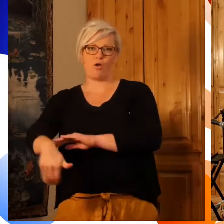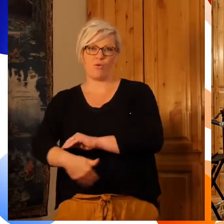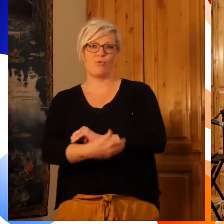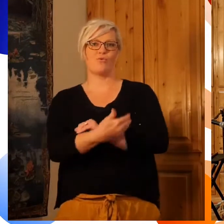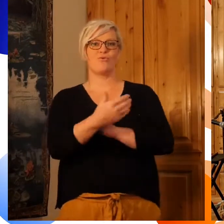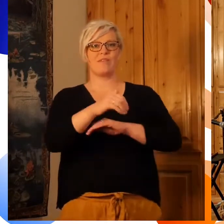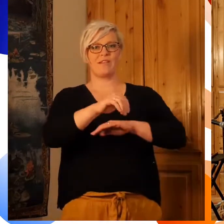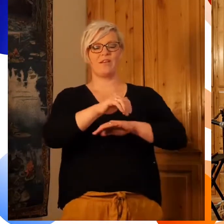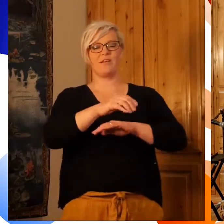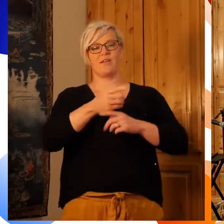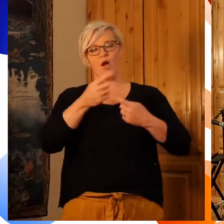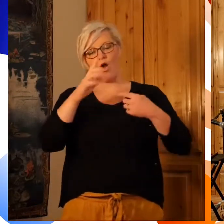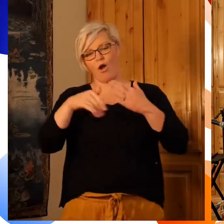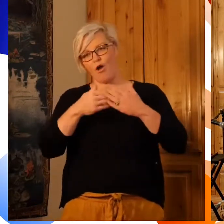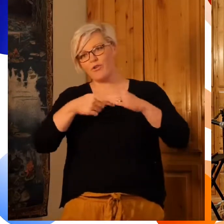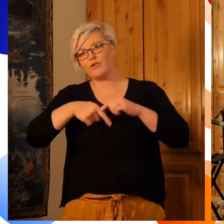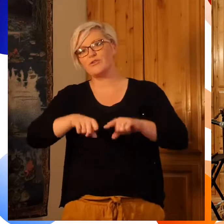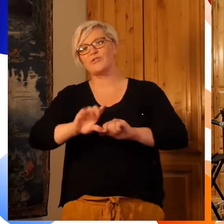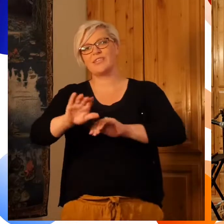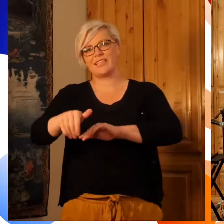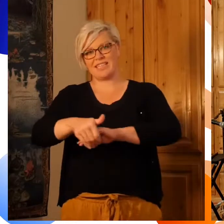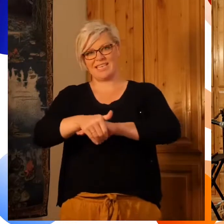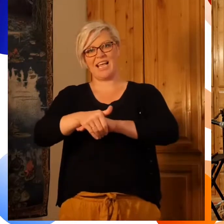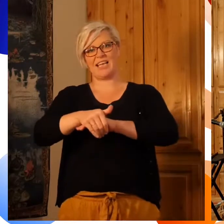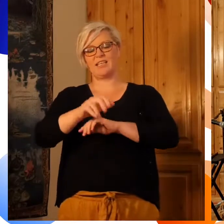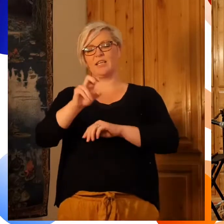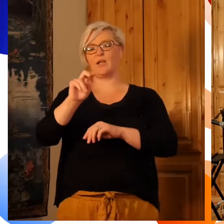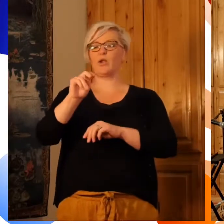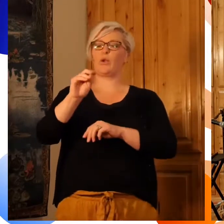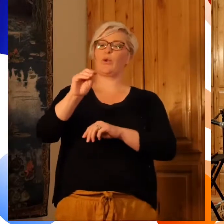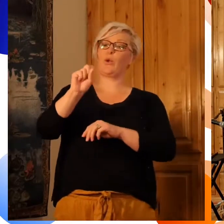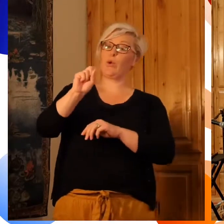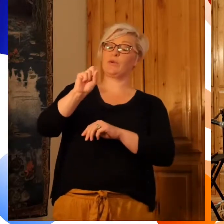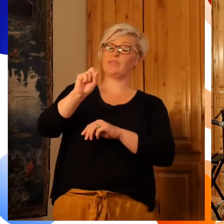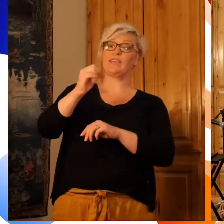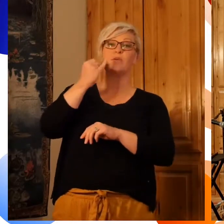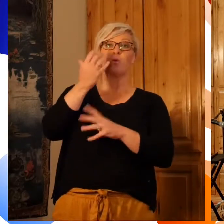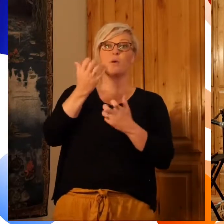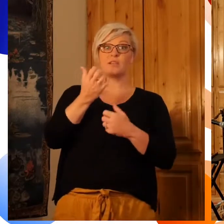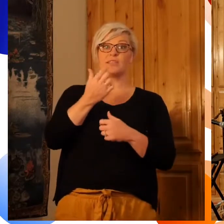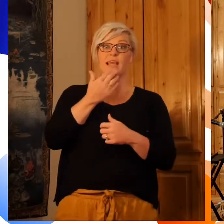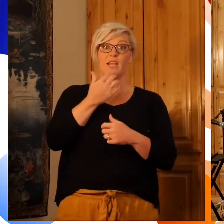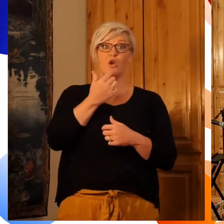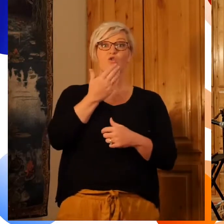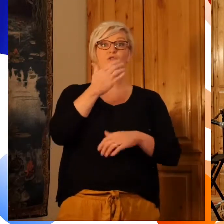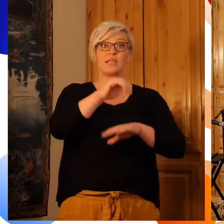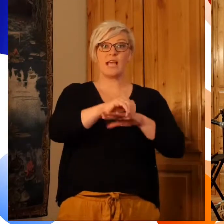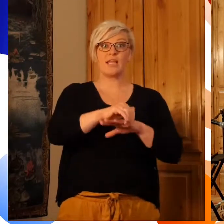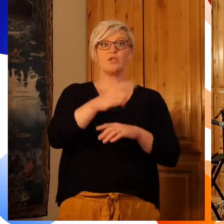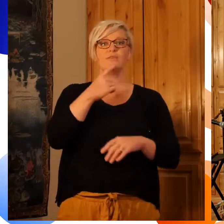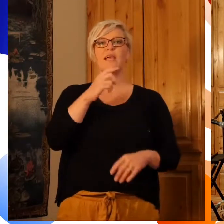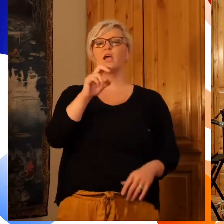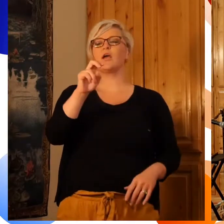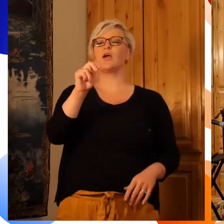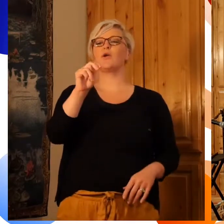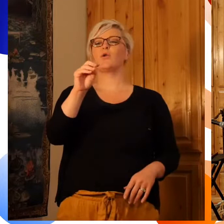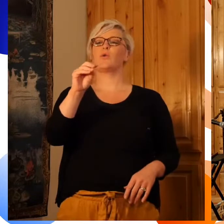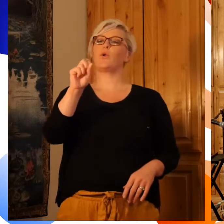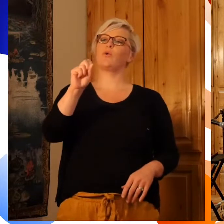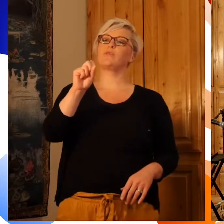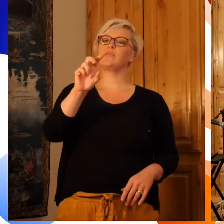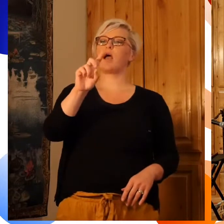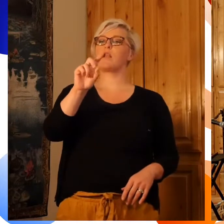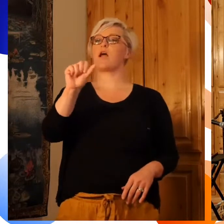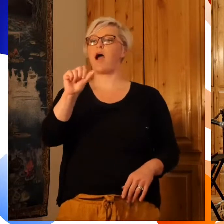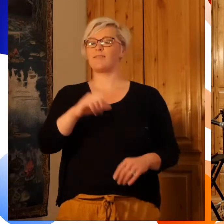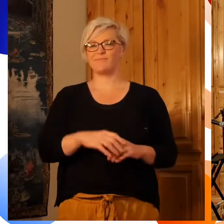And nos meaning night. So if you want to say goodnight to someone, you say nos da. So Ar Hyd y Nos.